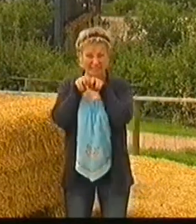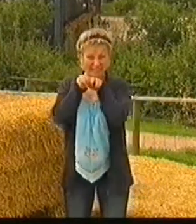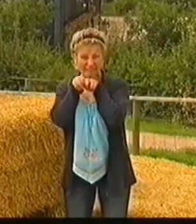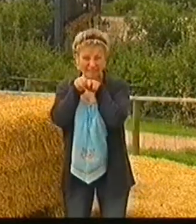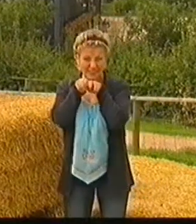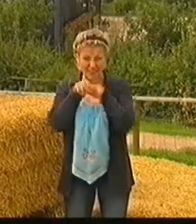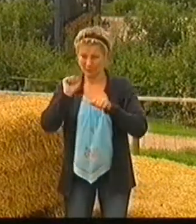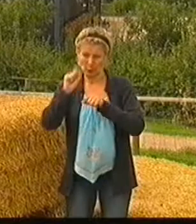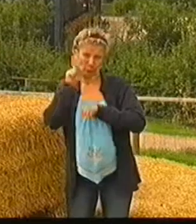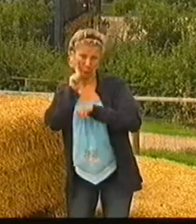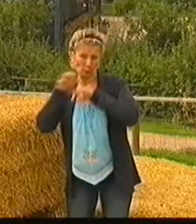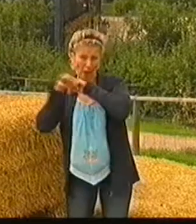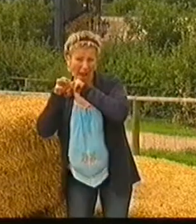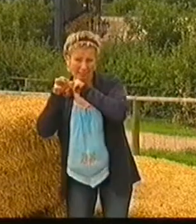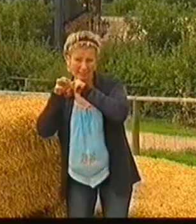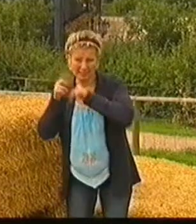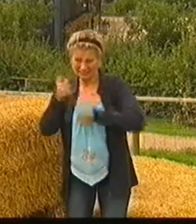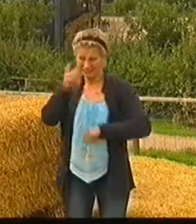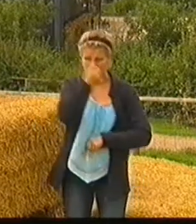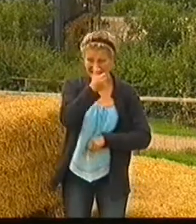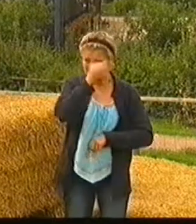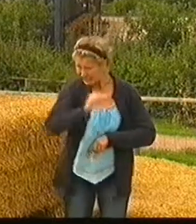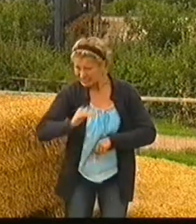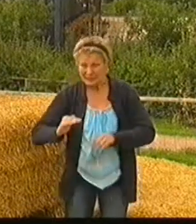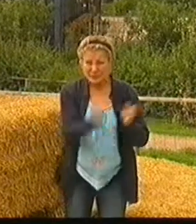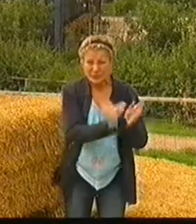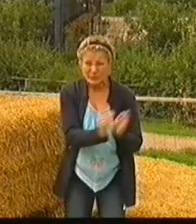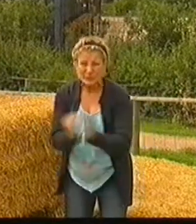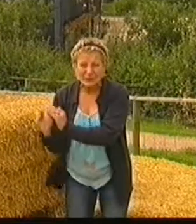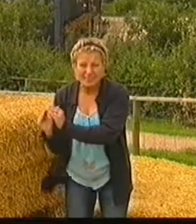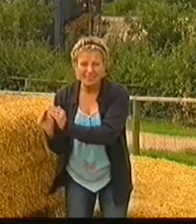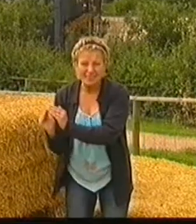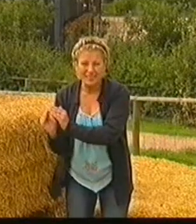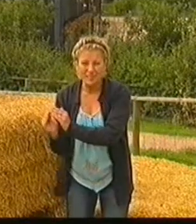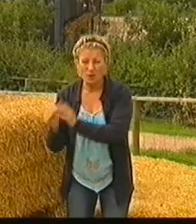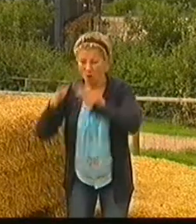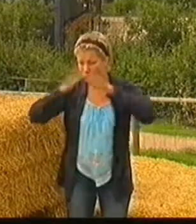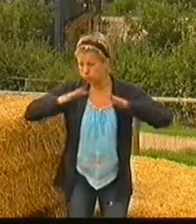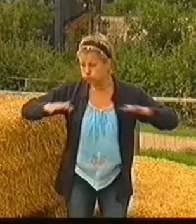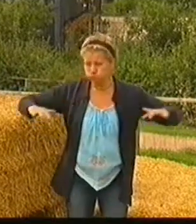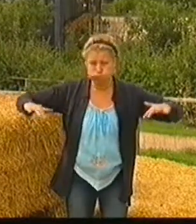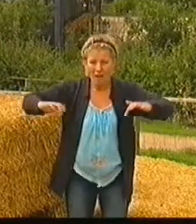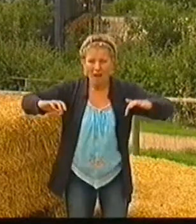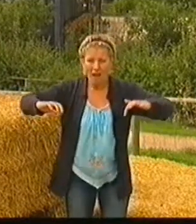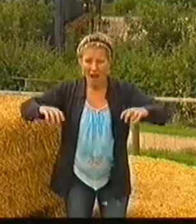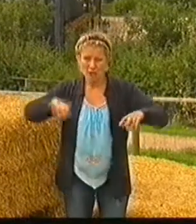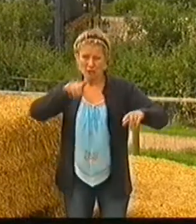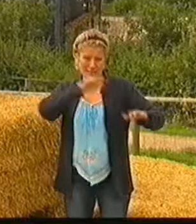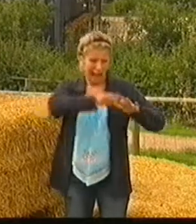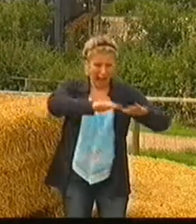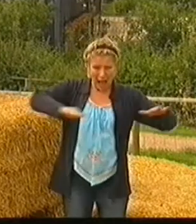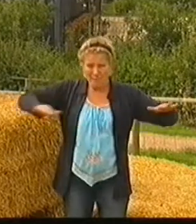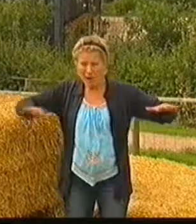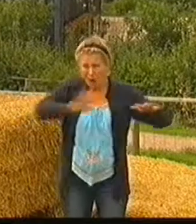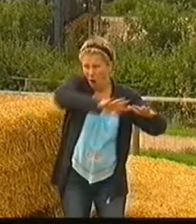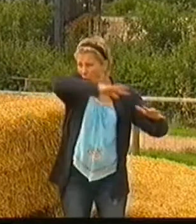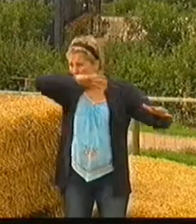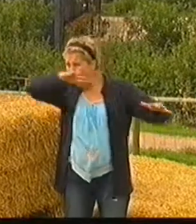and Mrs. Weasel and 6 small weasels. The table was covered with chickens